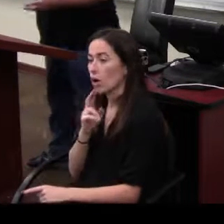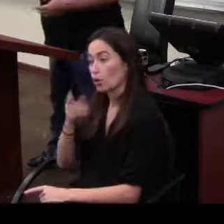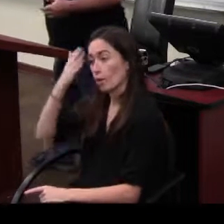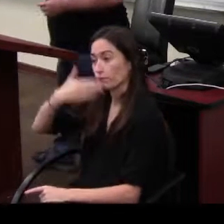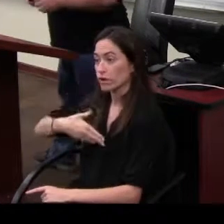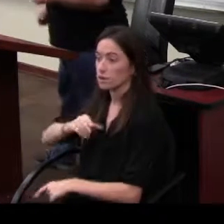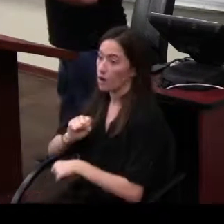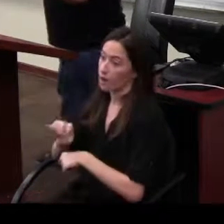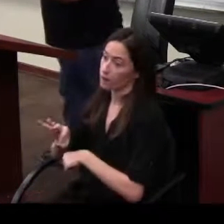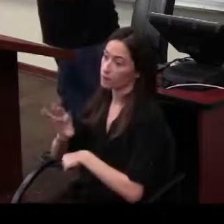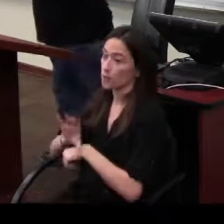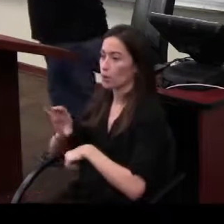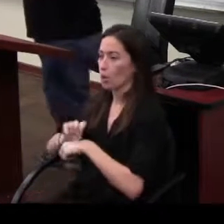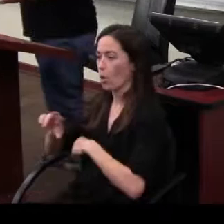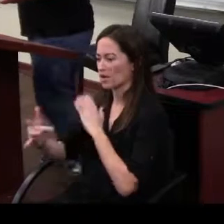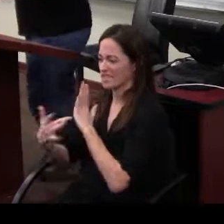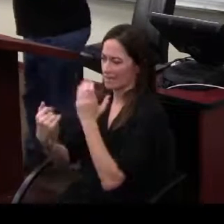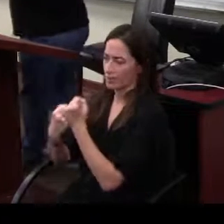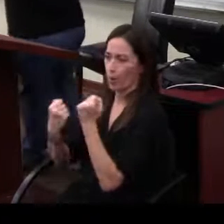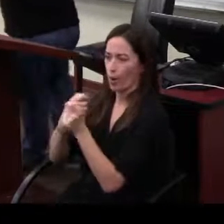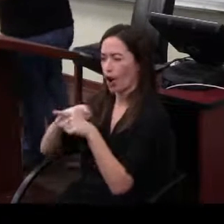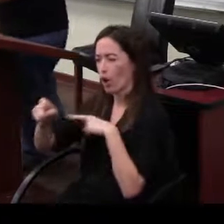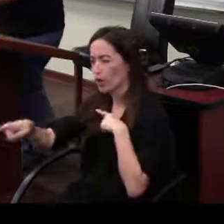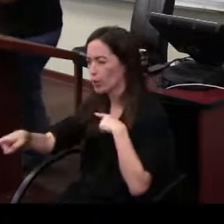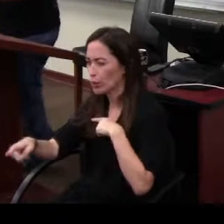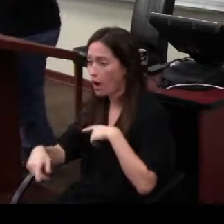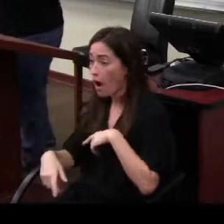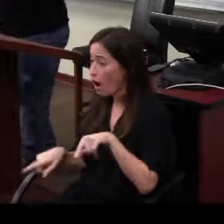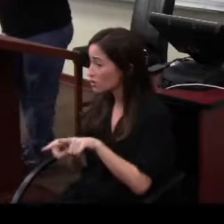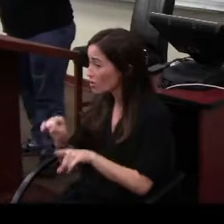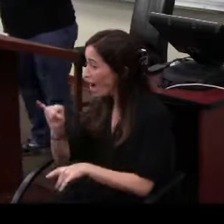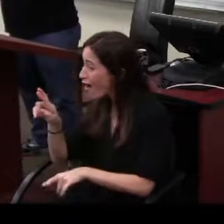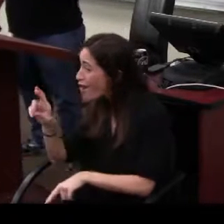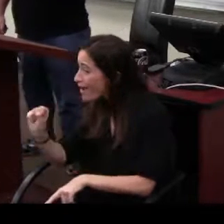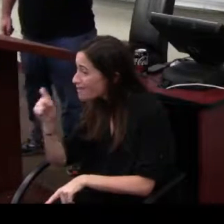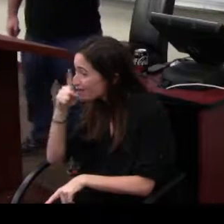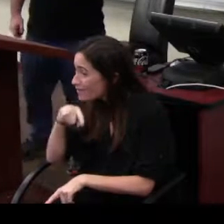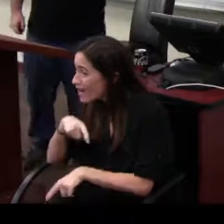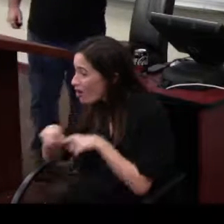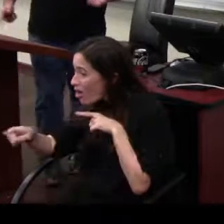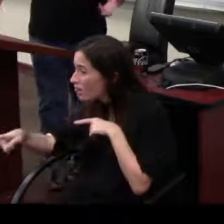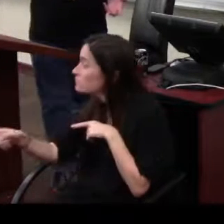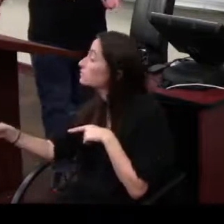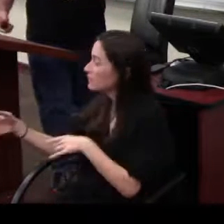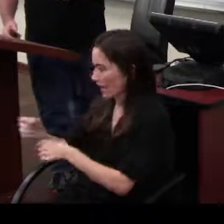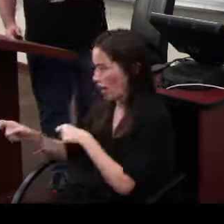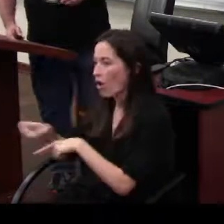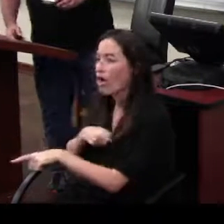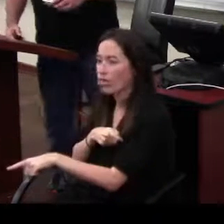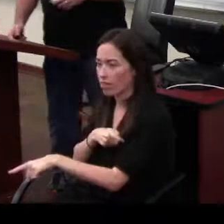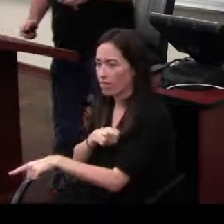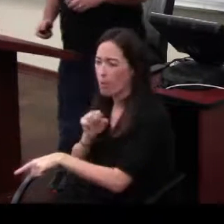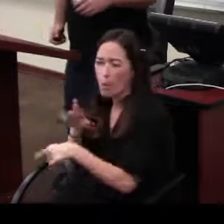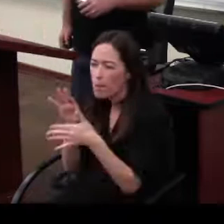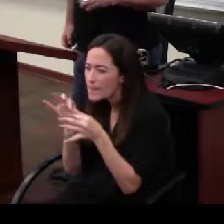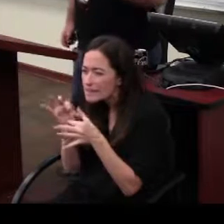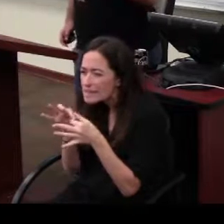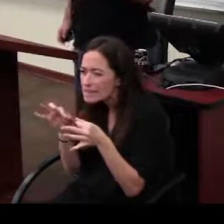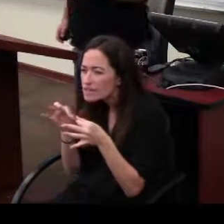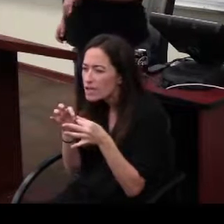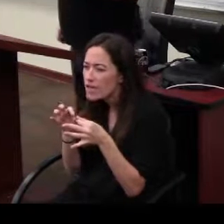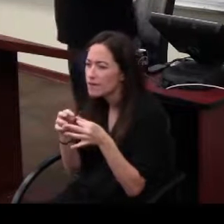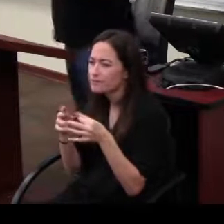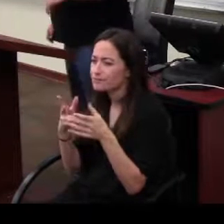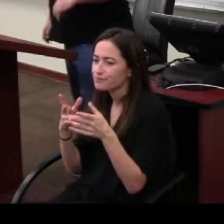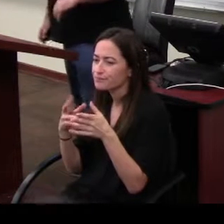tech support scams. You also get the IRS ones where you get the messages or something and they're going,